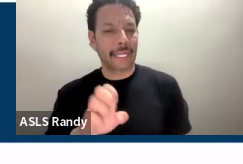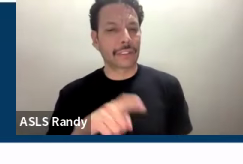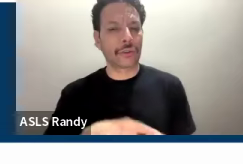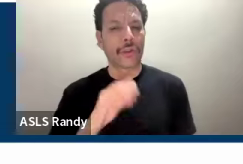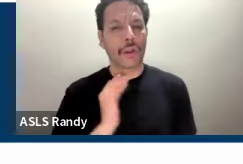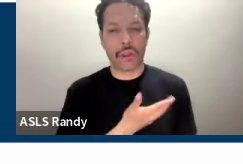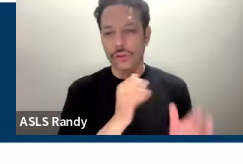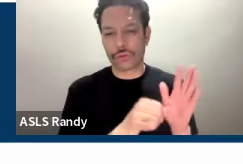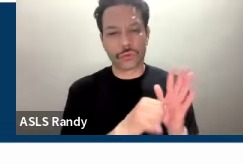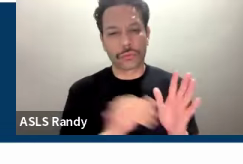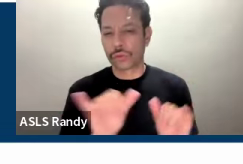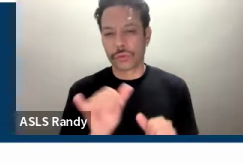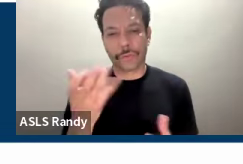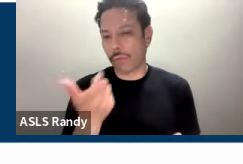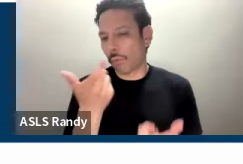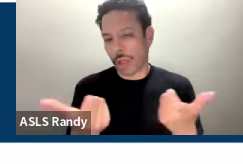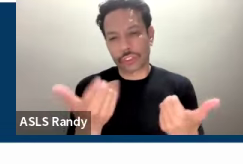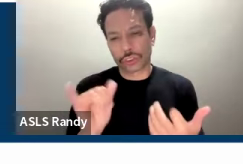if anybody wants to rewatch it.